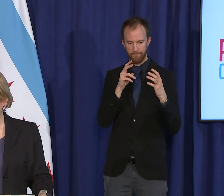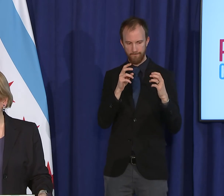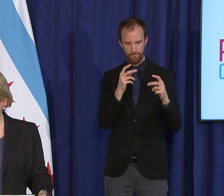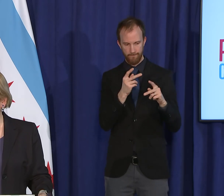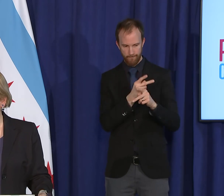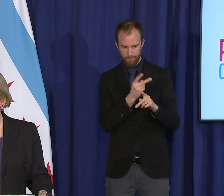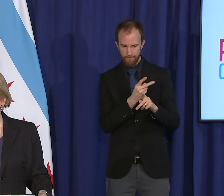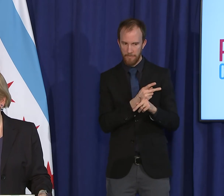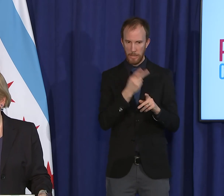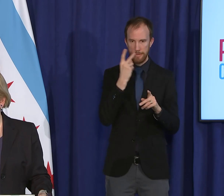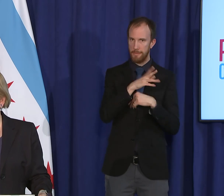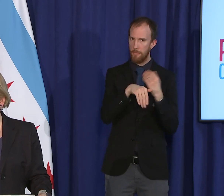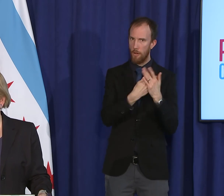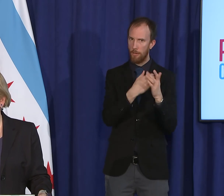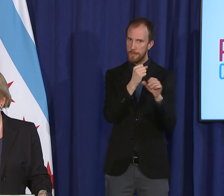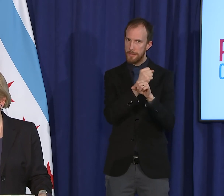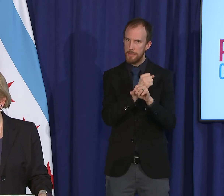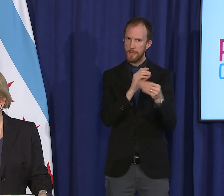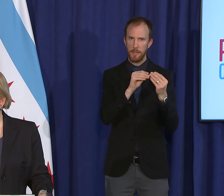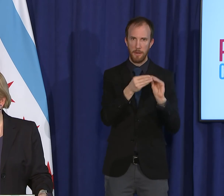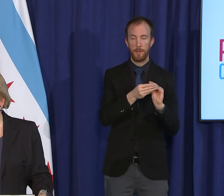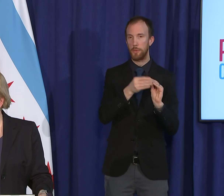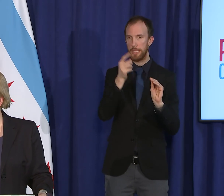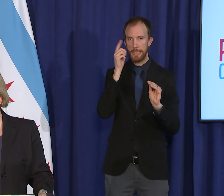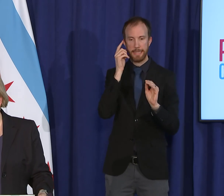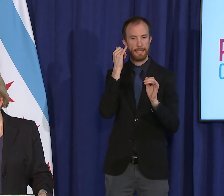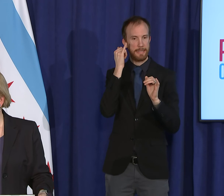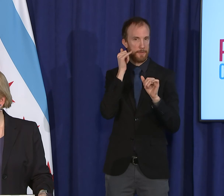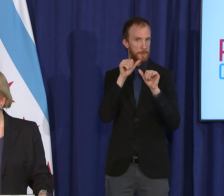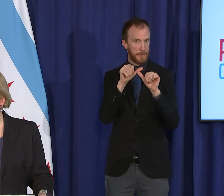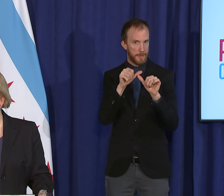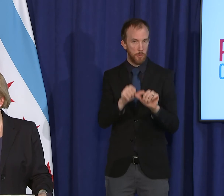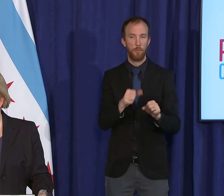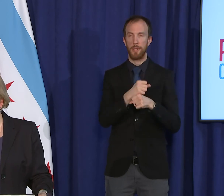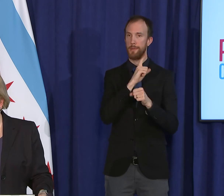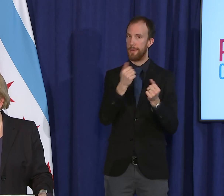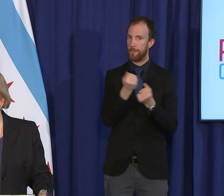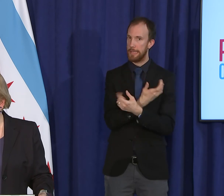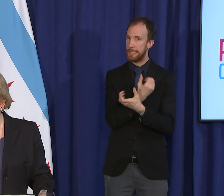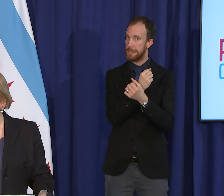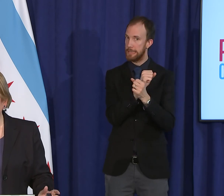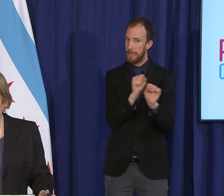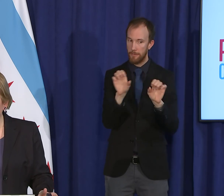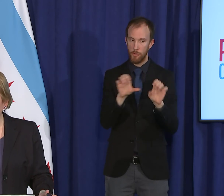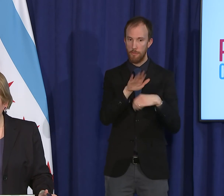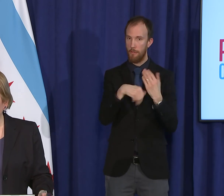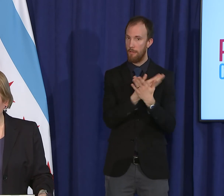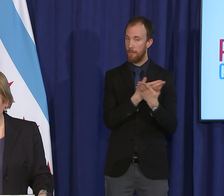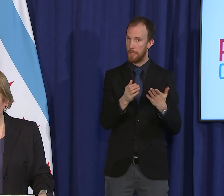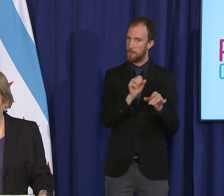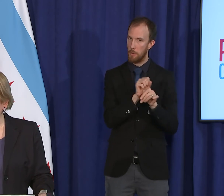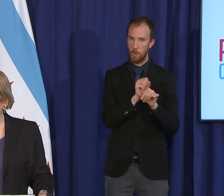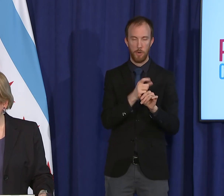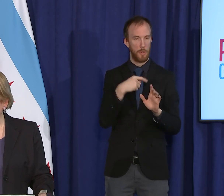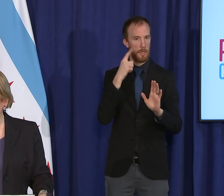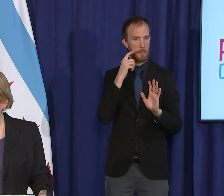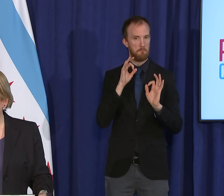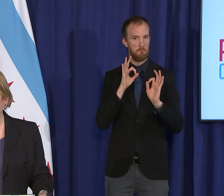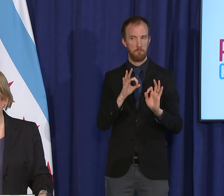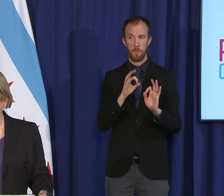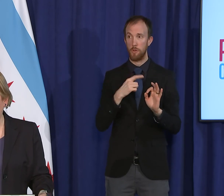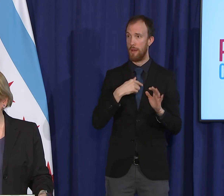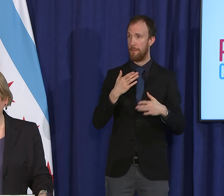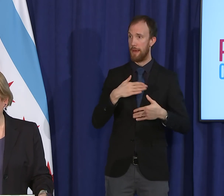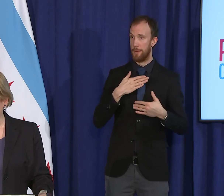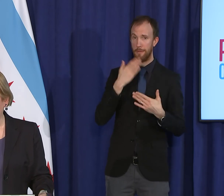people keep doing the things that we know work. So certainly I'm aware of that, and I am glad overall. I want to really highlight to everybody